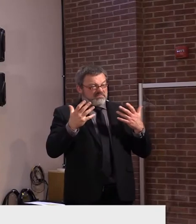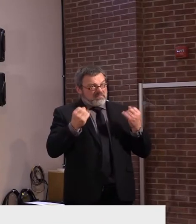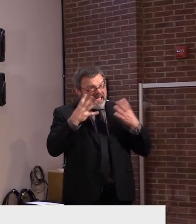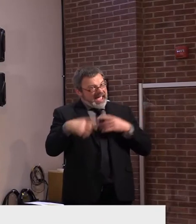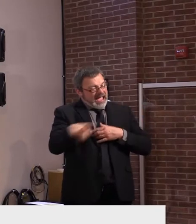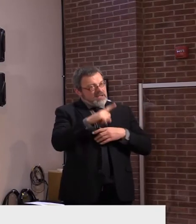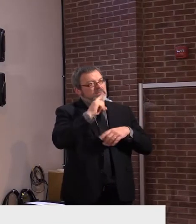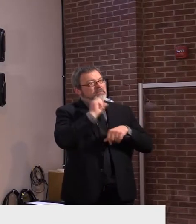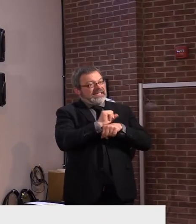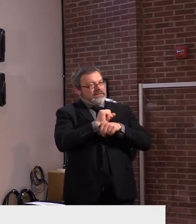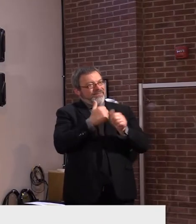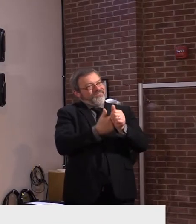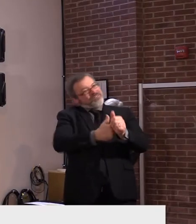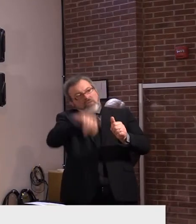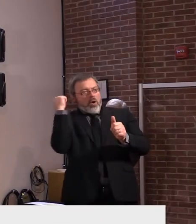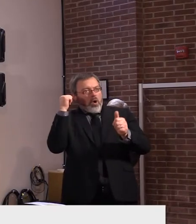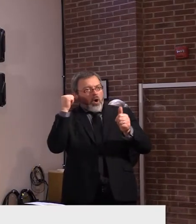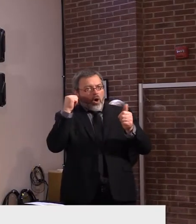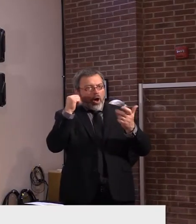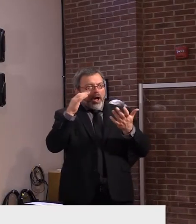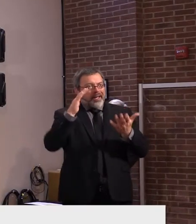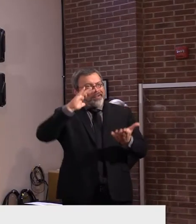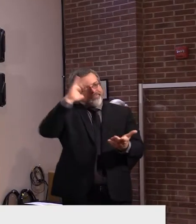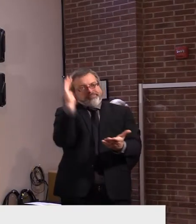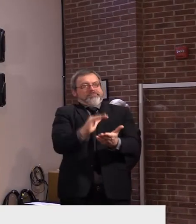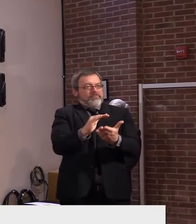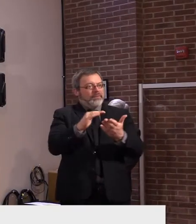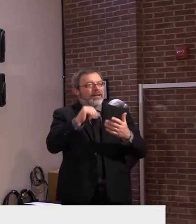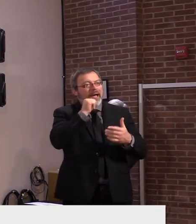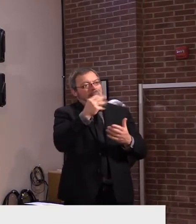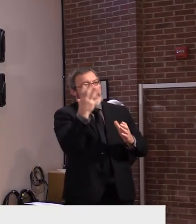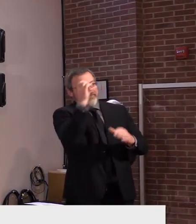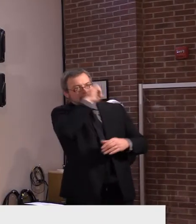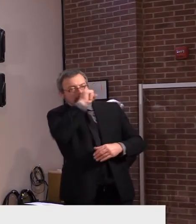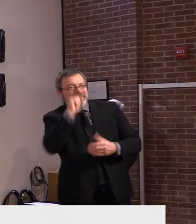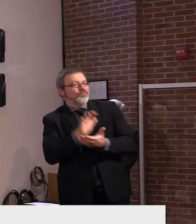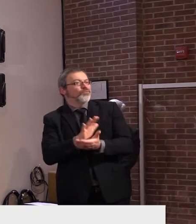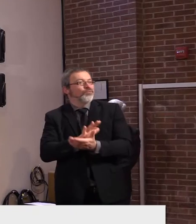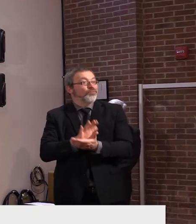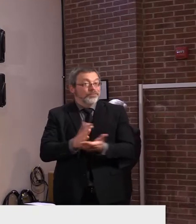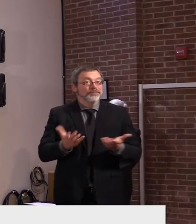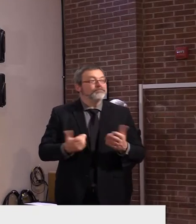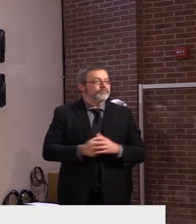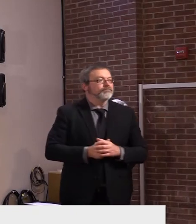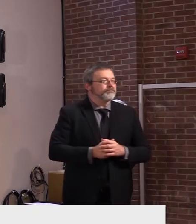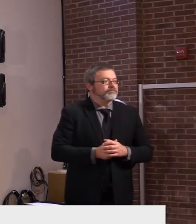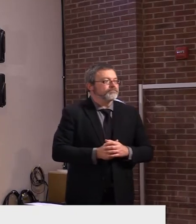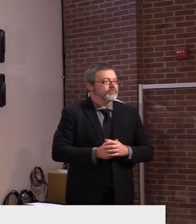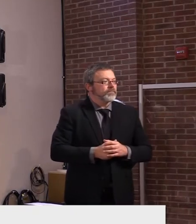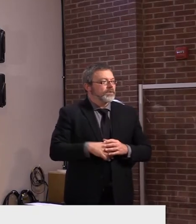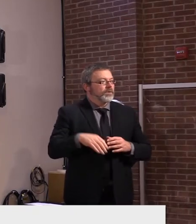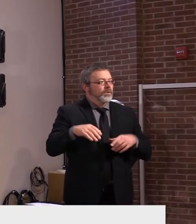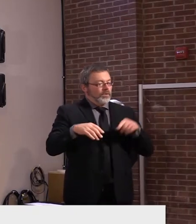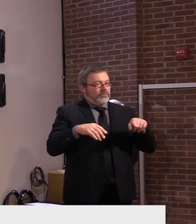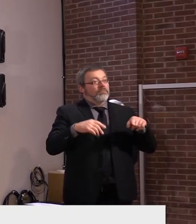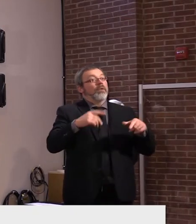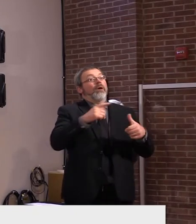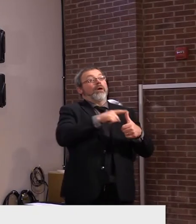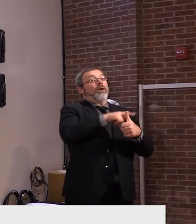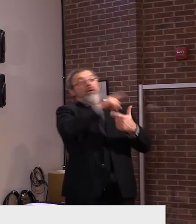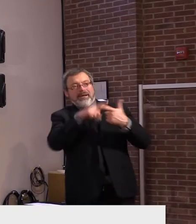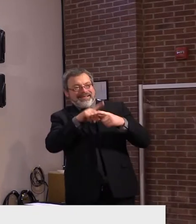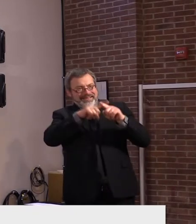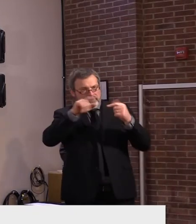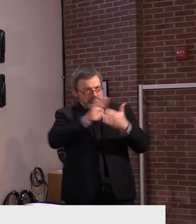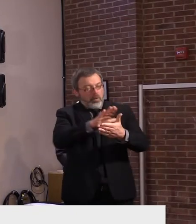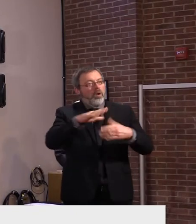Another testing option is in-school PCR response testing. This testing gives schools a powerful and flexible tool to